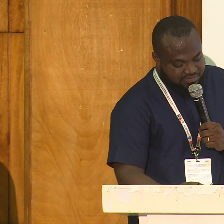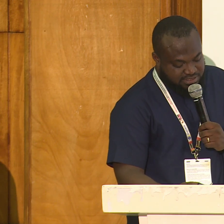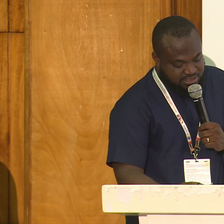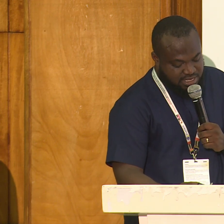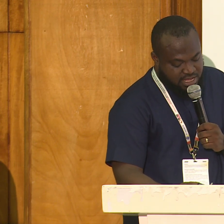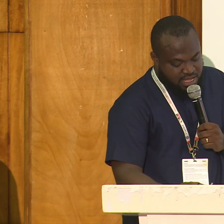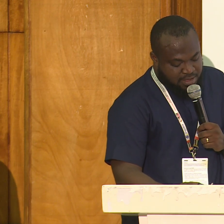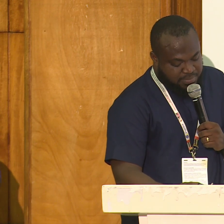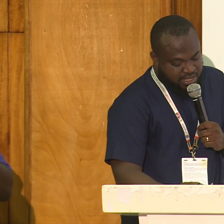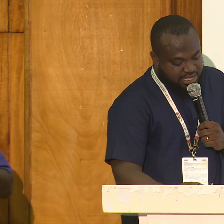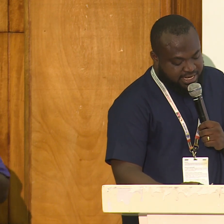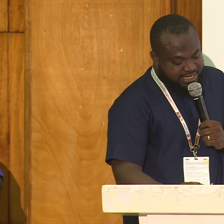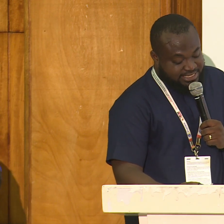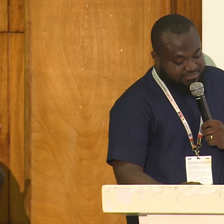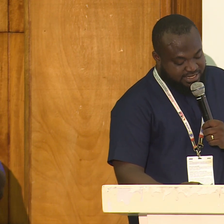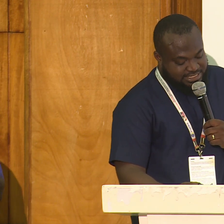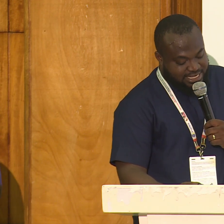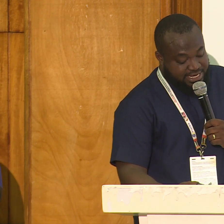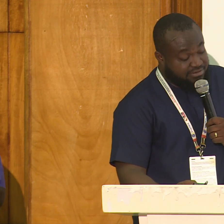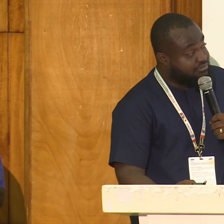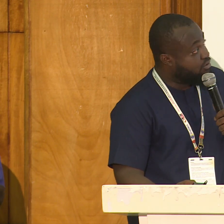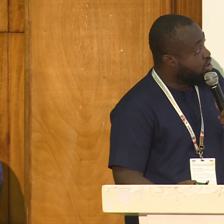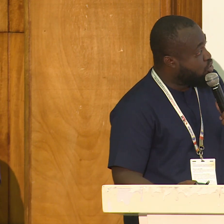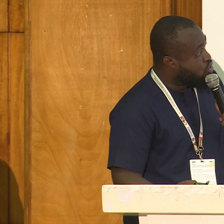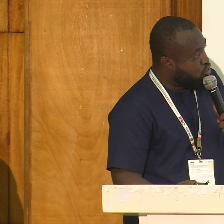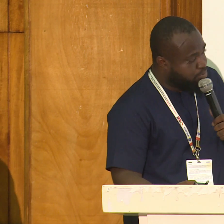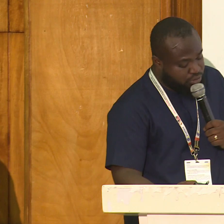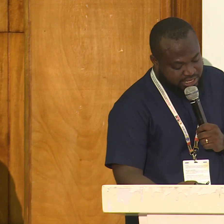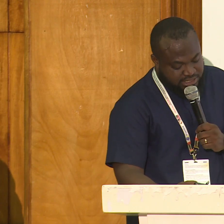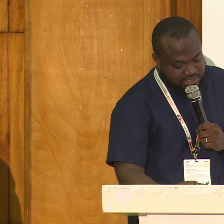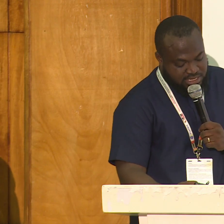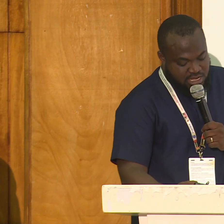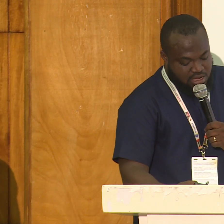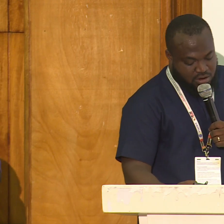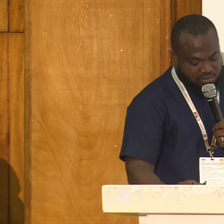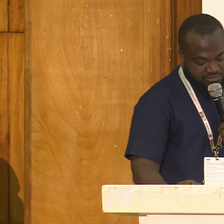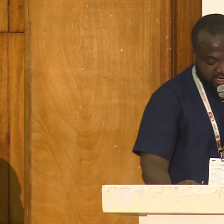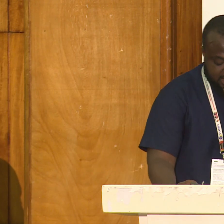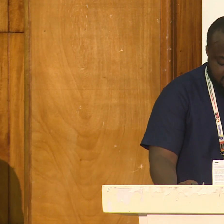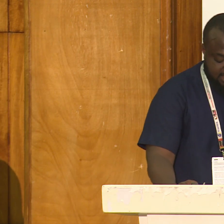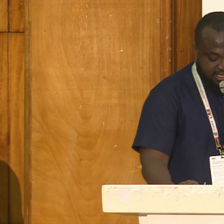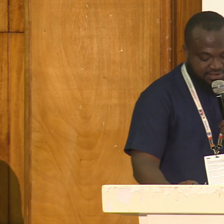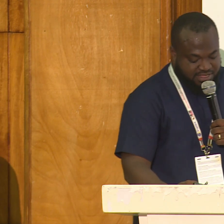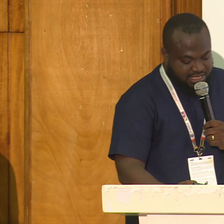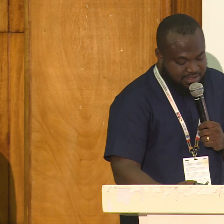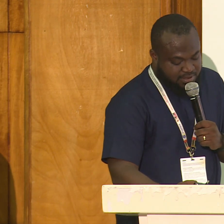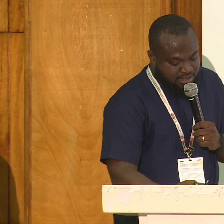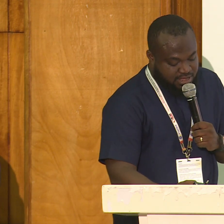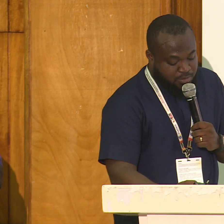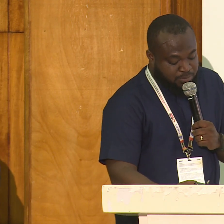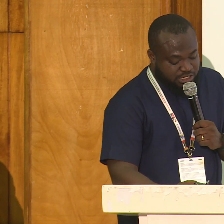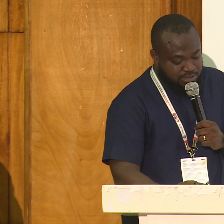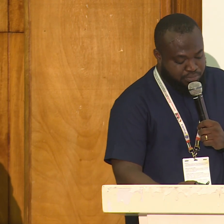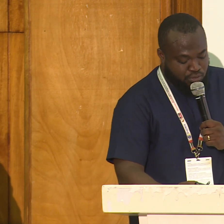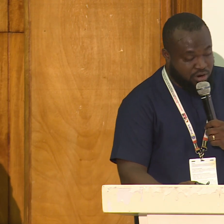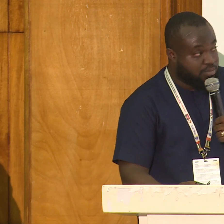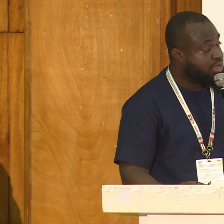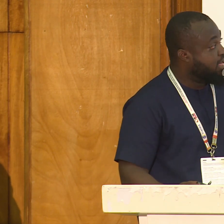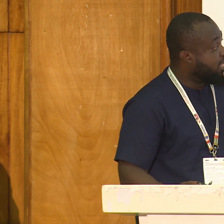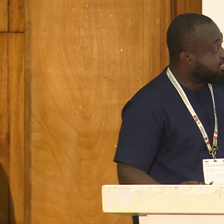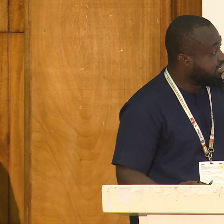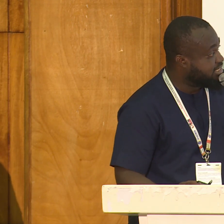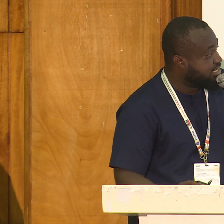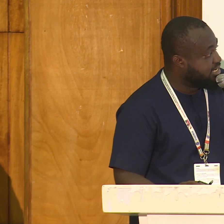health services. Peer-led interventions are therefore a core component of Ghana's HIV key population